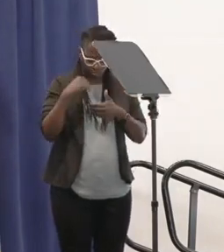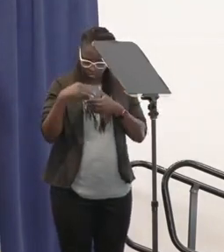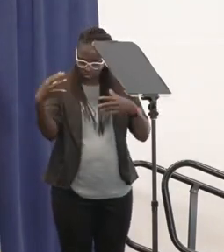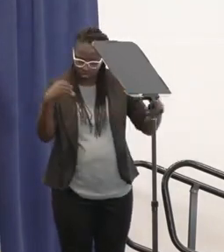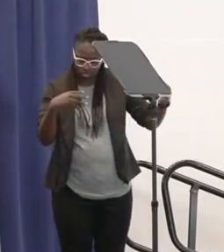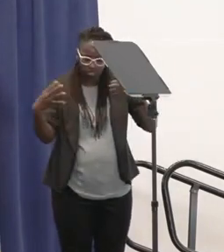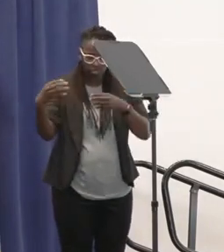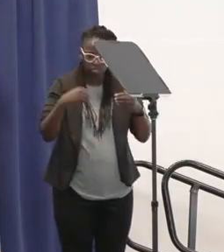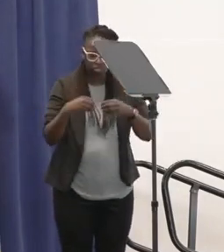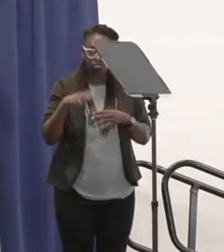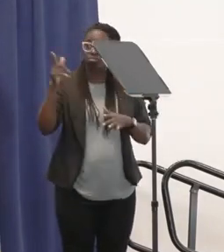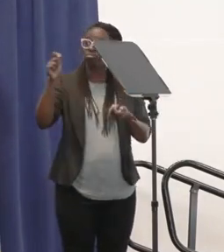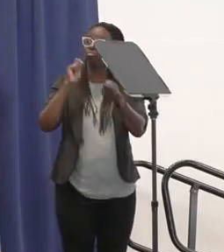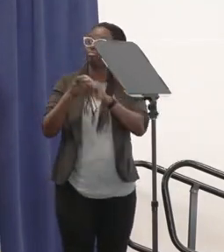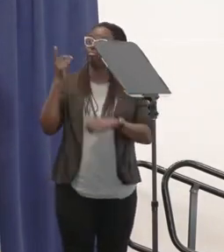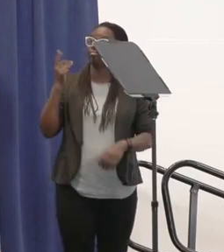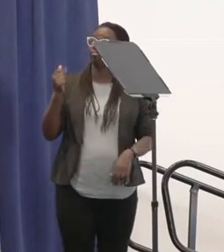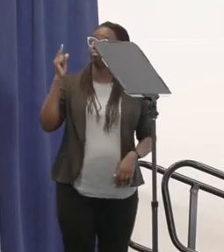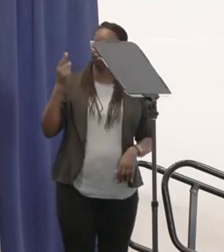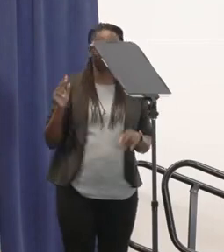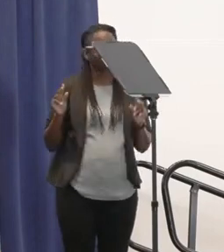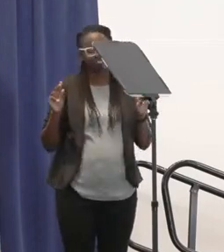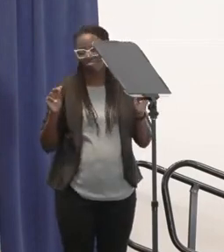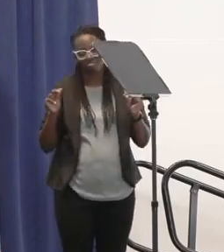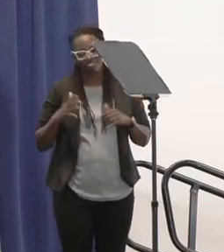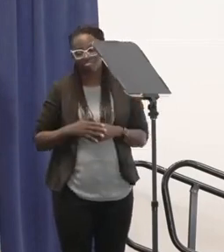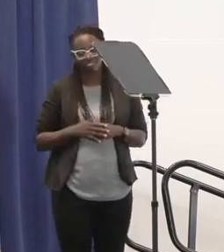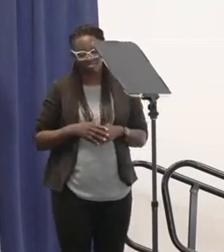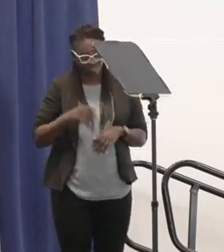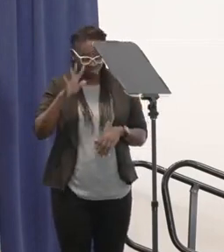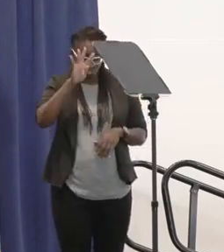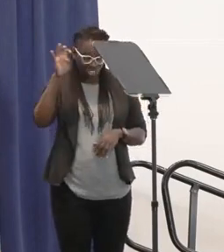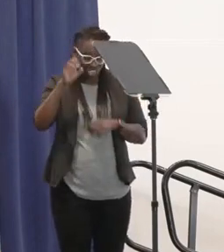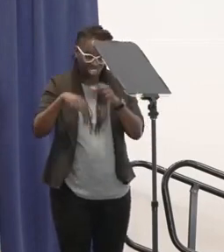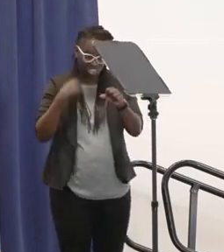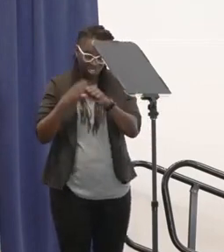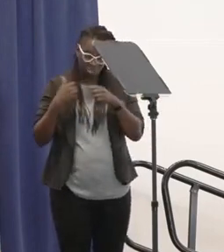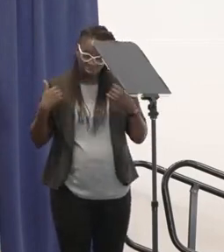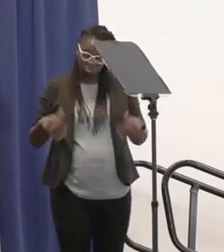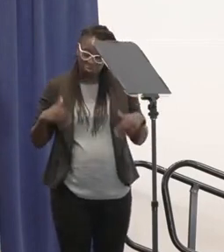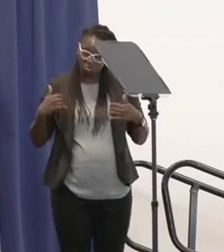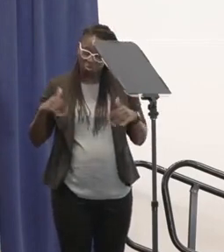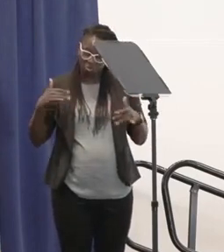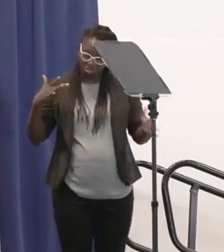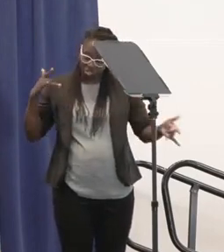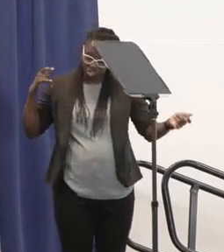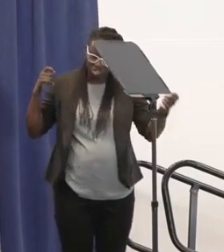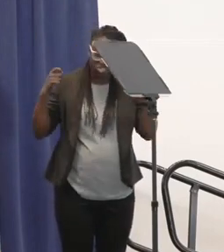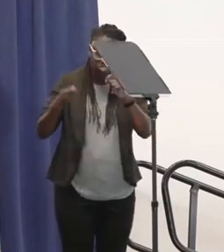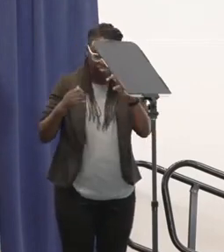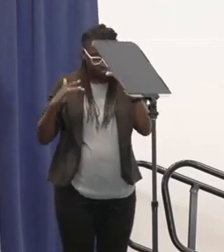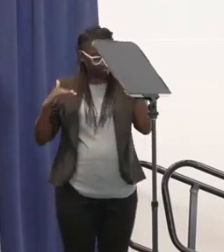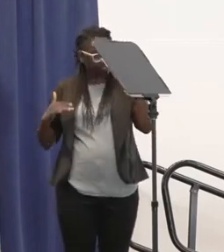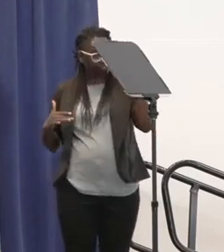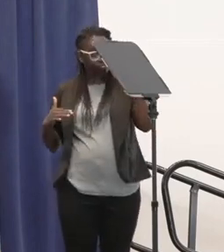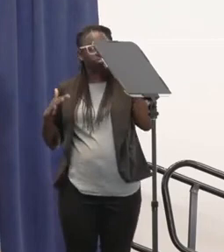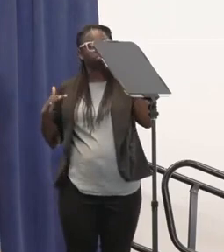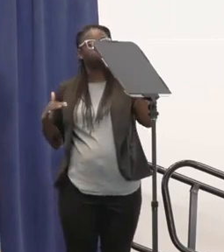dime. And we're 400 years in the making with so many of our disparities that have only grown and exacerbated through